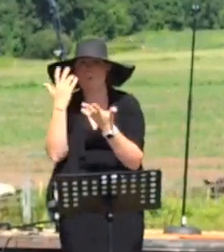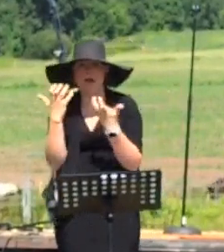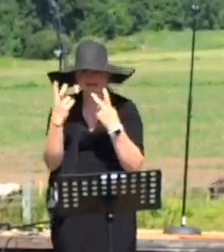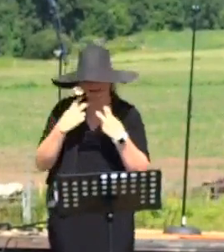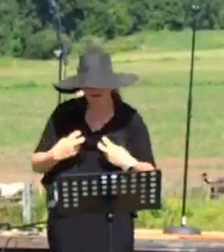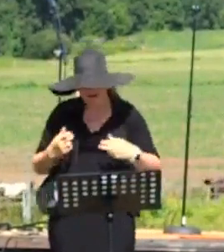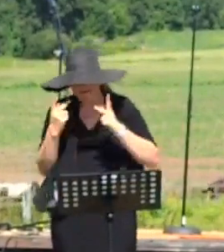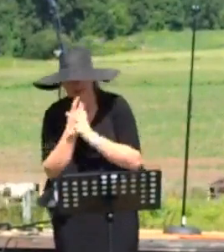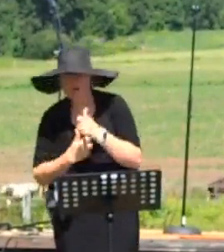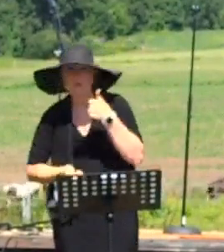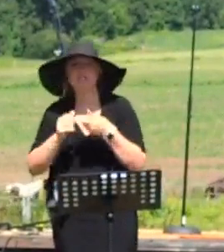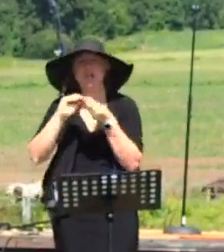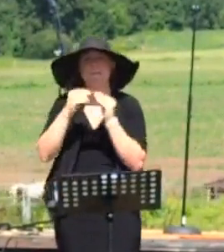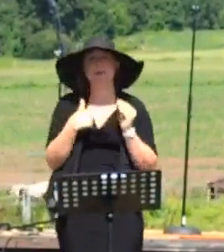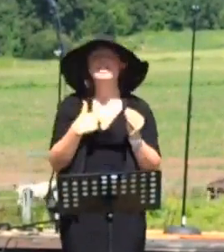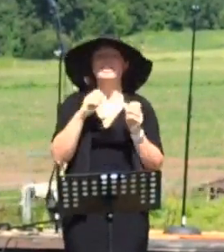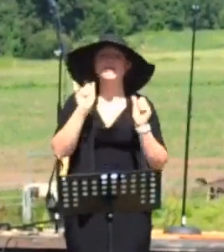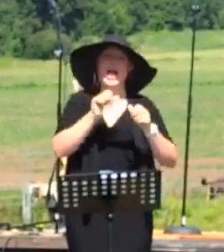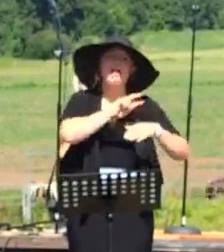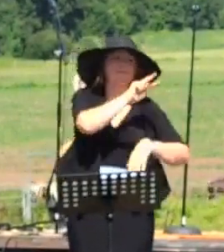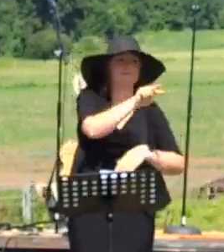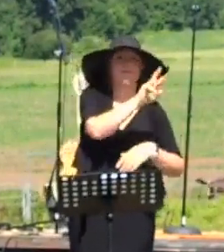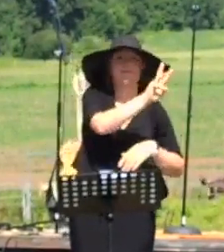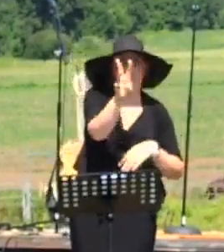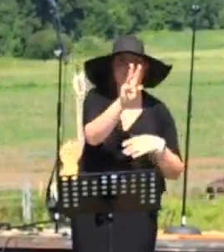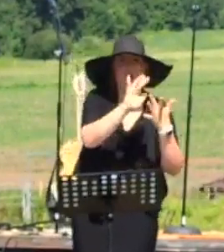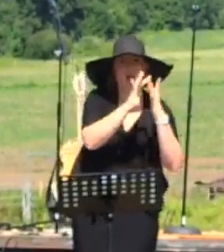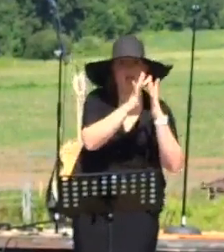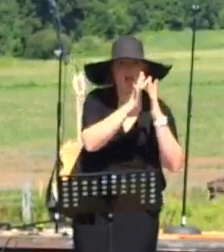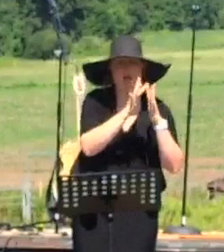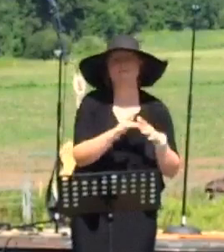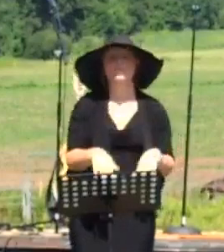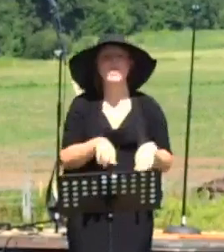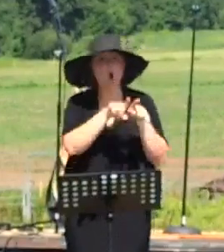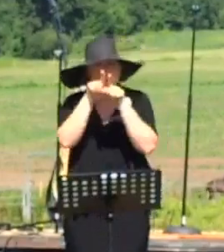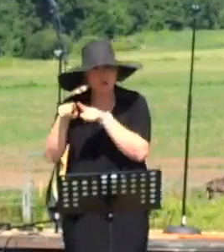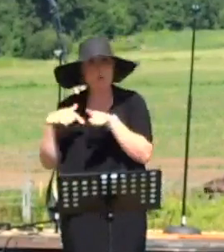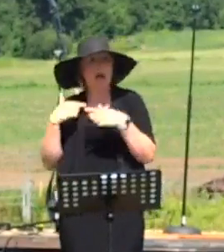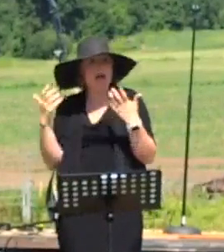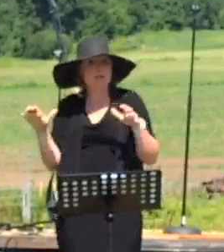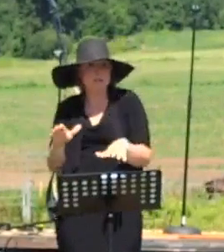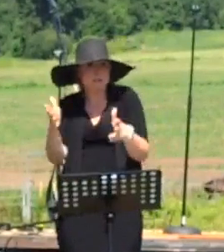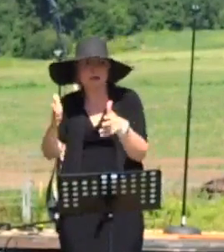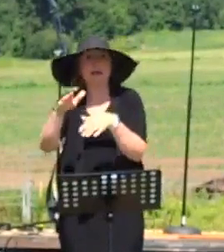your type is. Every week also I do a handout, and that's on our webpage,